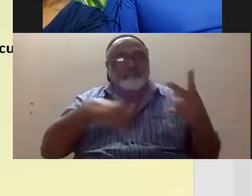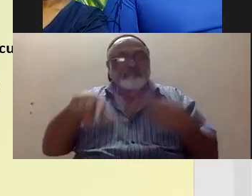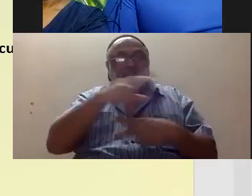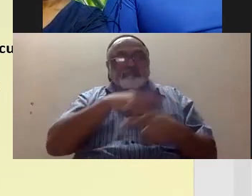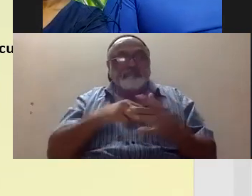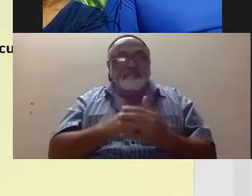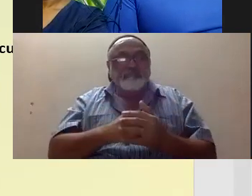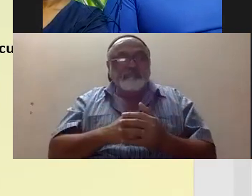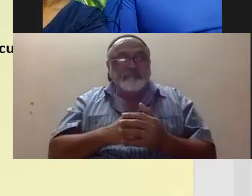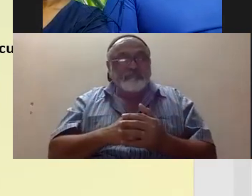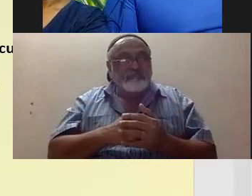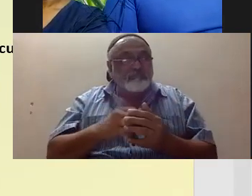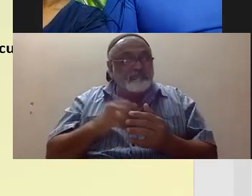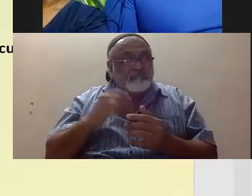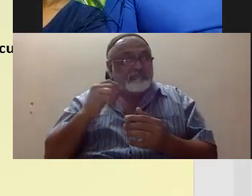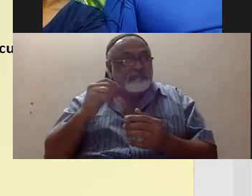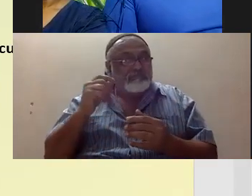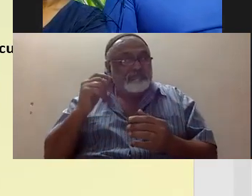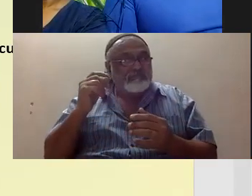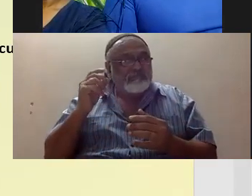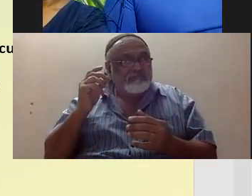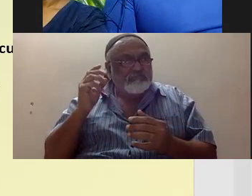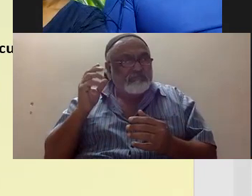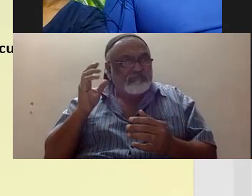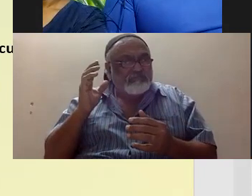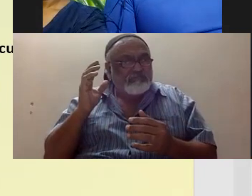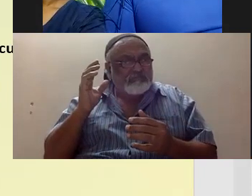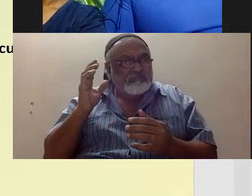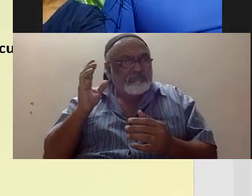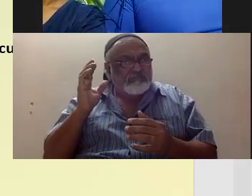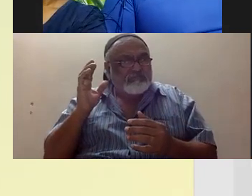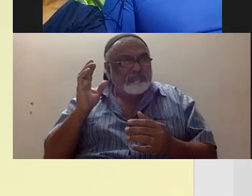is the TAI held up, I mean, held the first global,